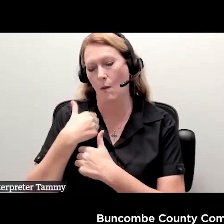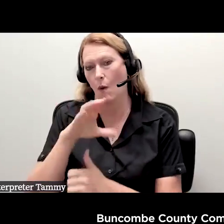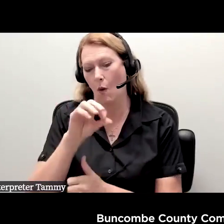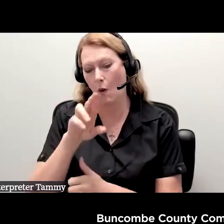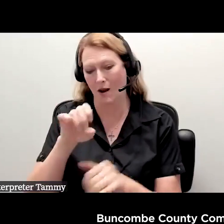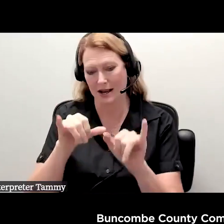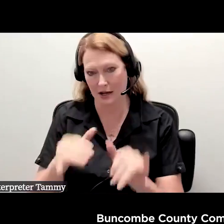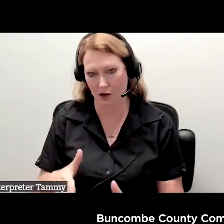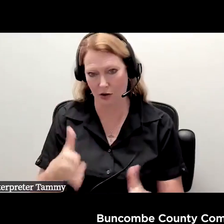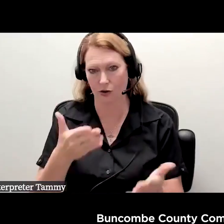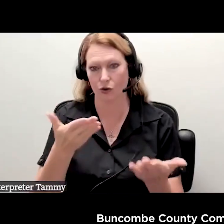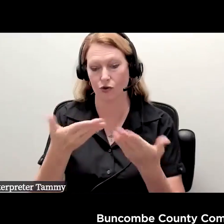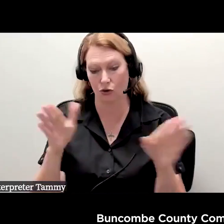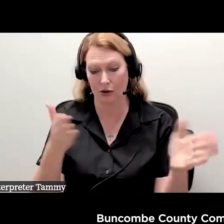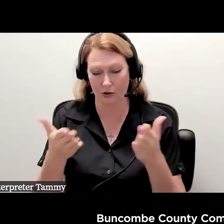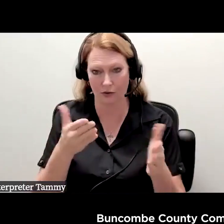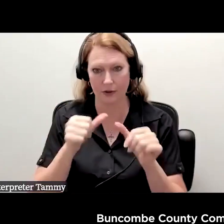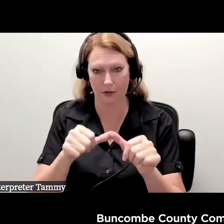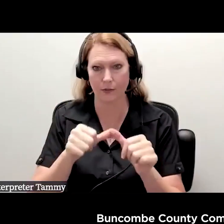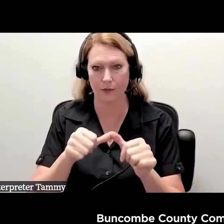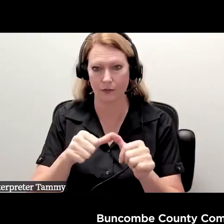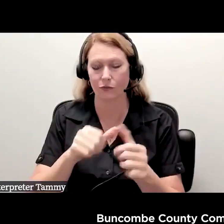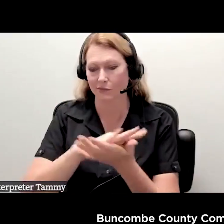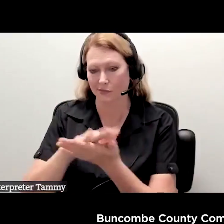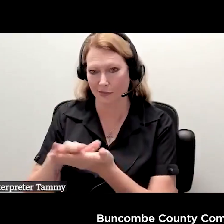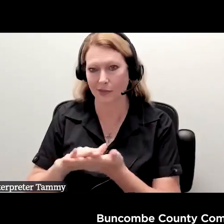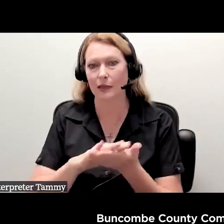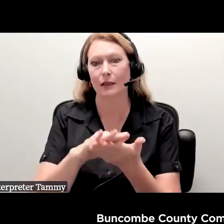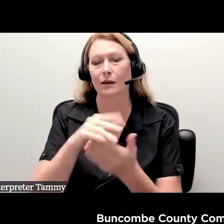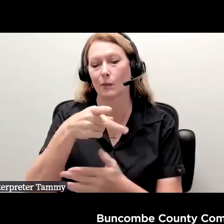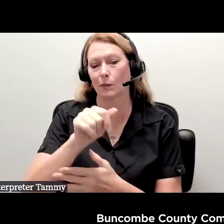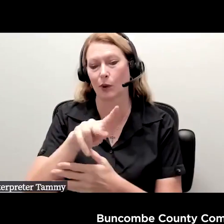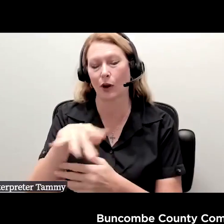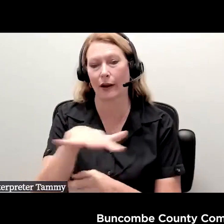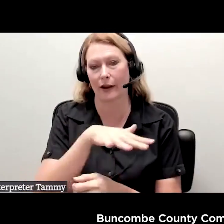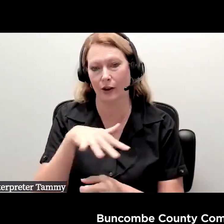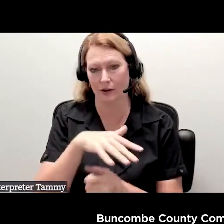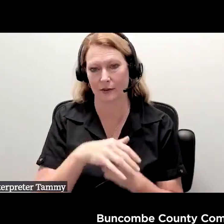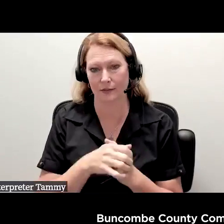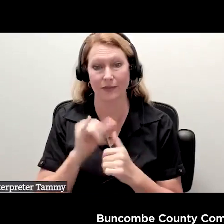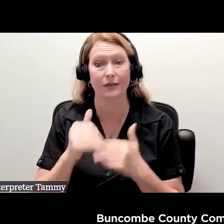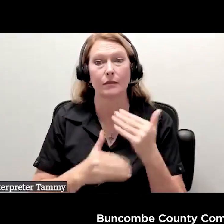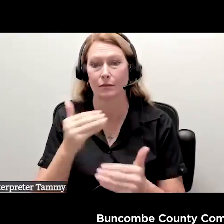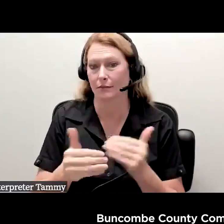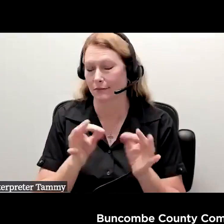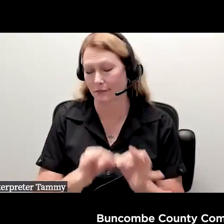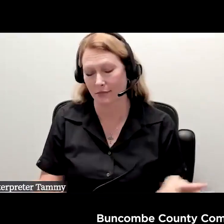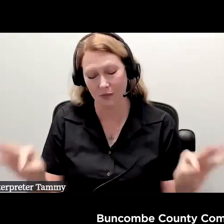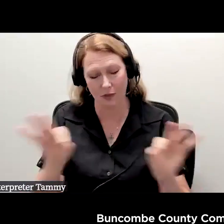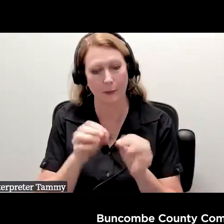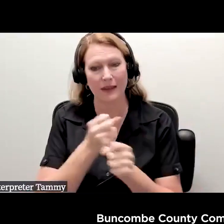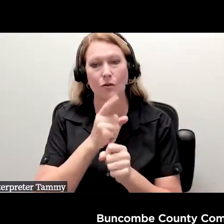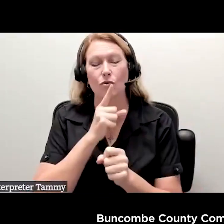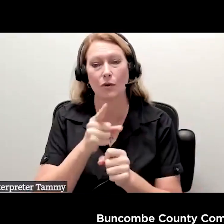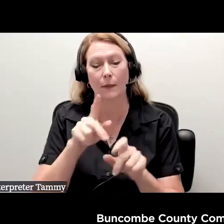and General Services to continue to remove debris from park areas. This process is essential in assuring that public